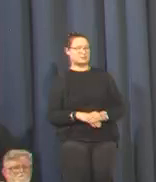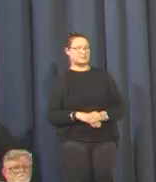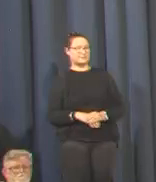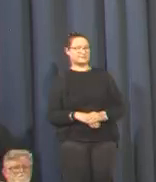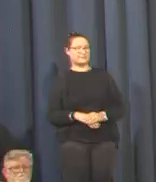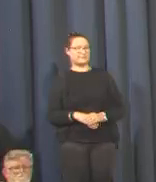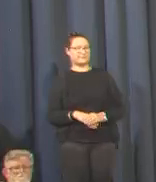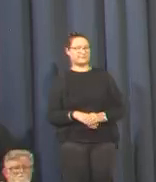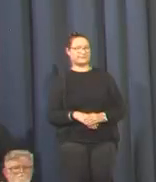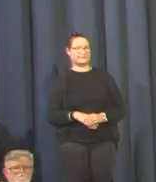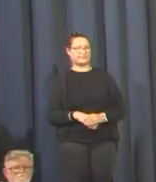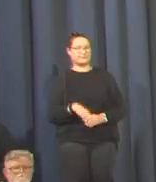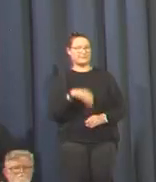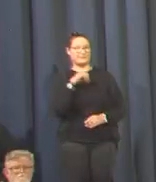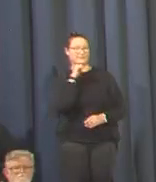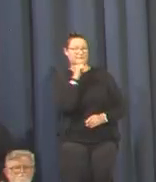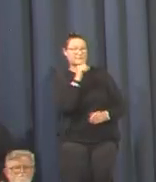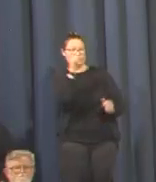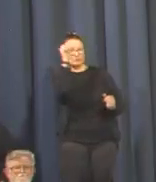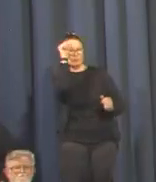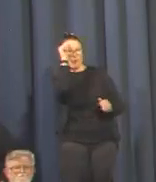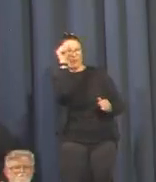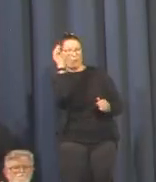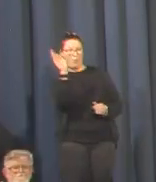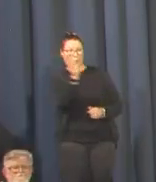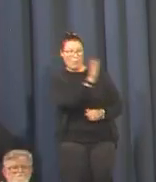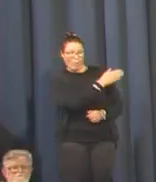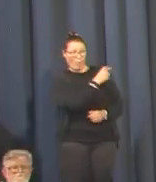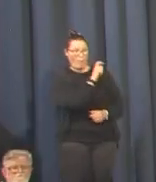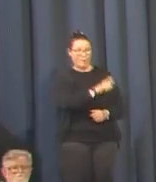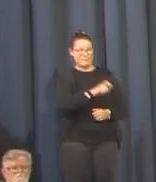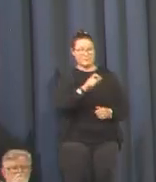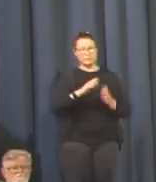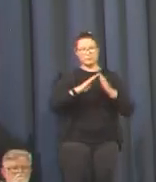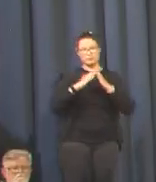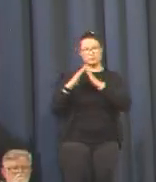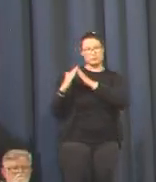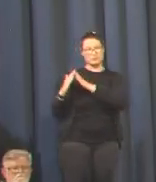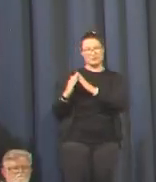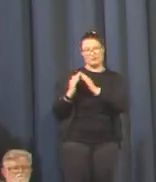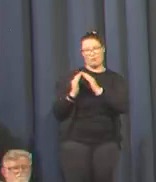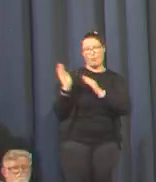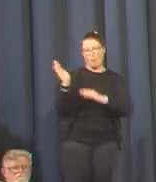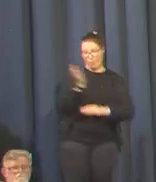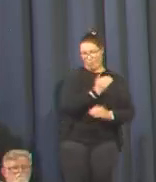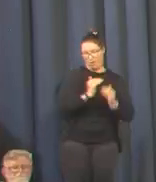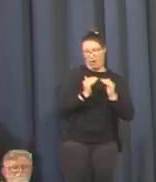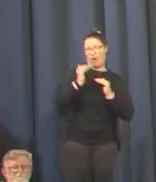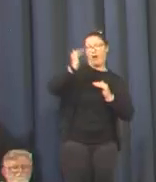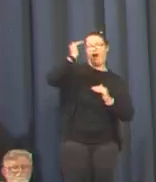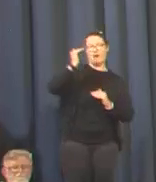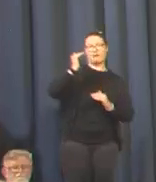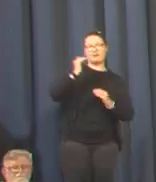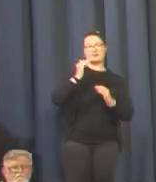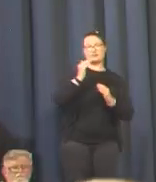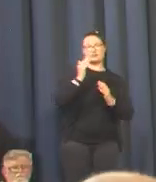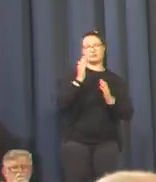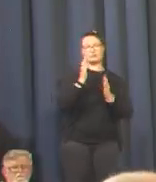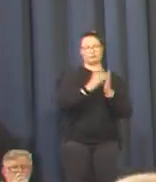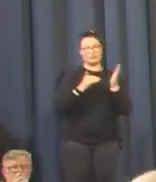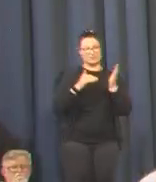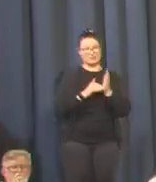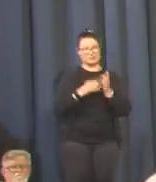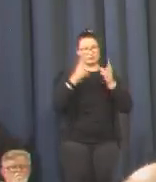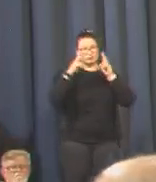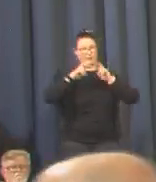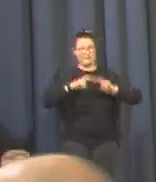of the people in the community had much higher levels than, for example, the national survey, we would be obviously very